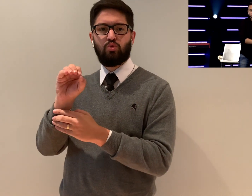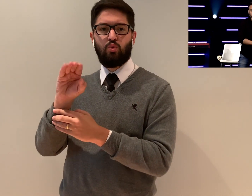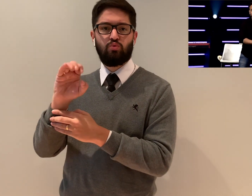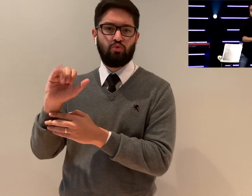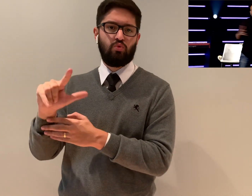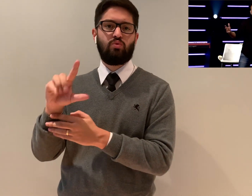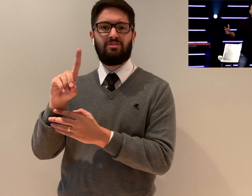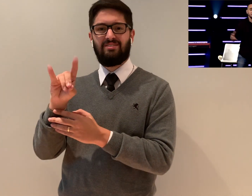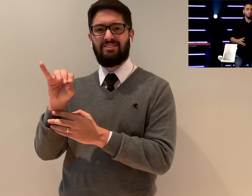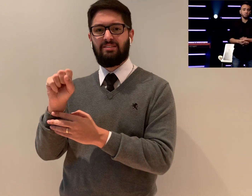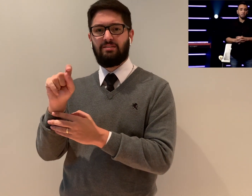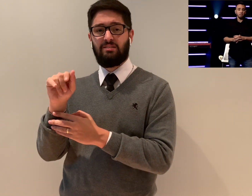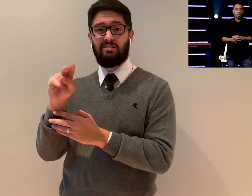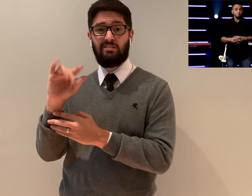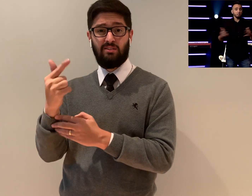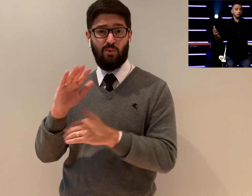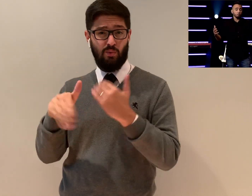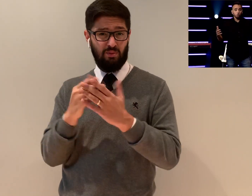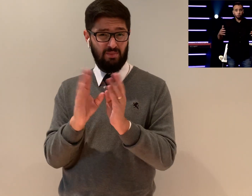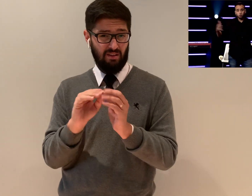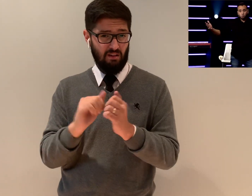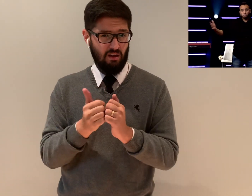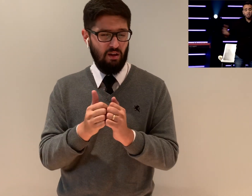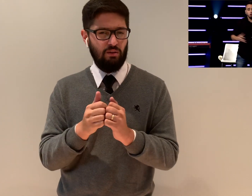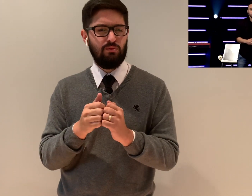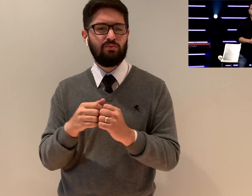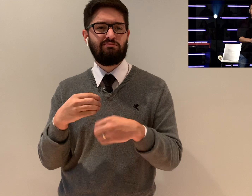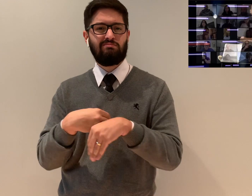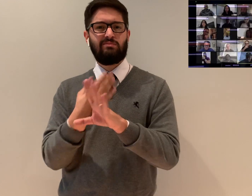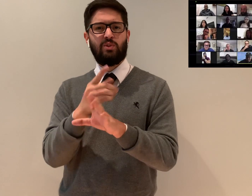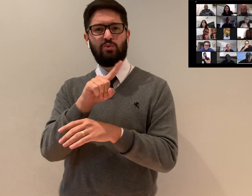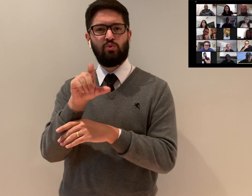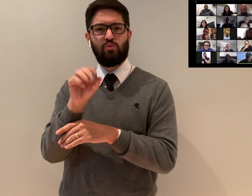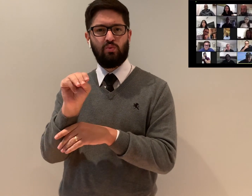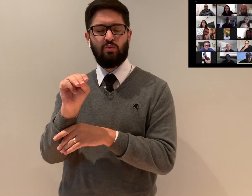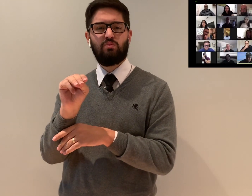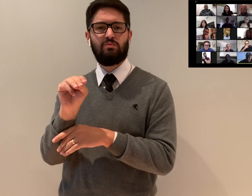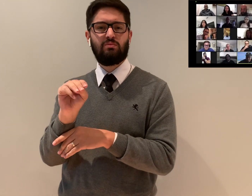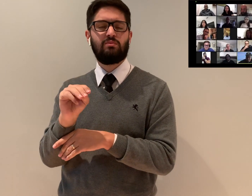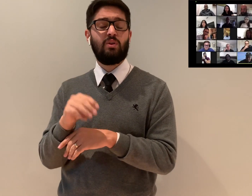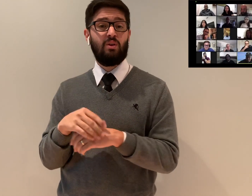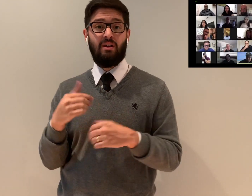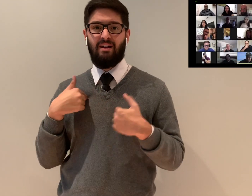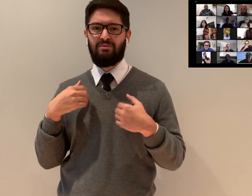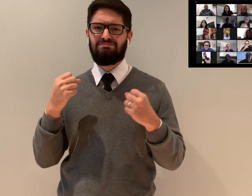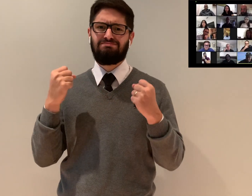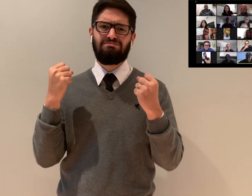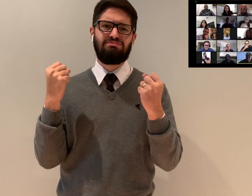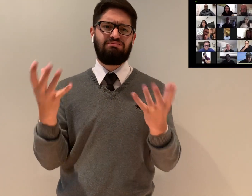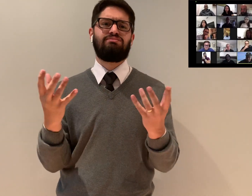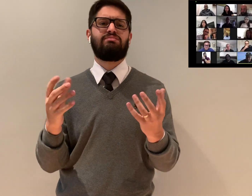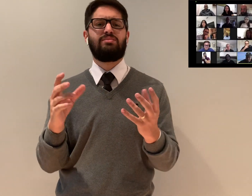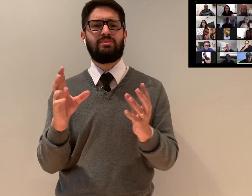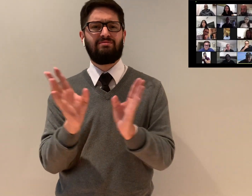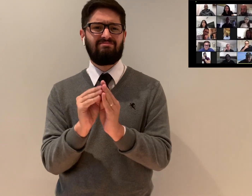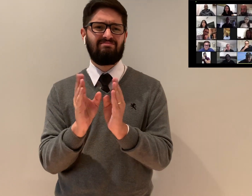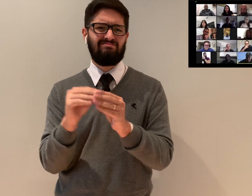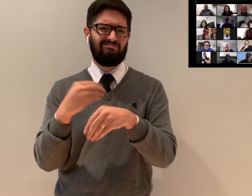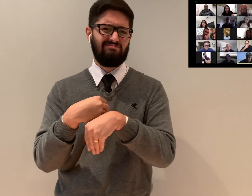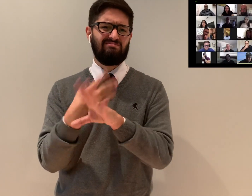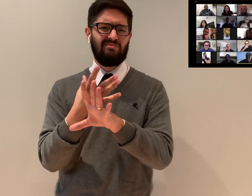social distancing. All of our meetings have been done through Zoom video chats. We've had a plethora of Zoom